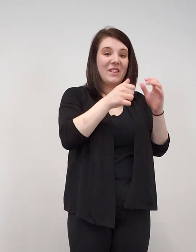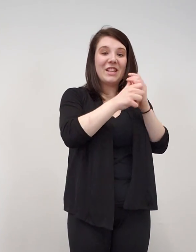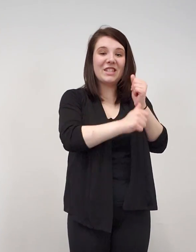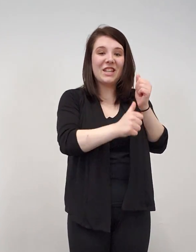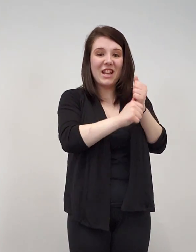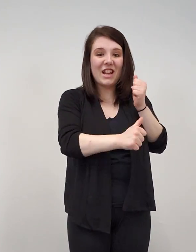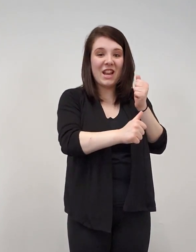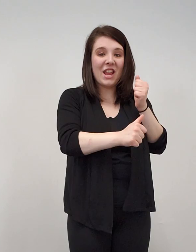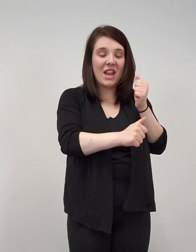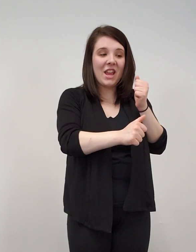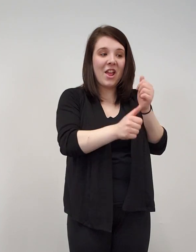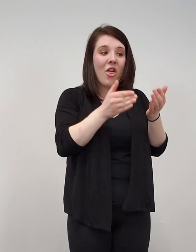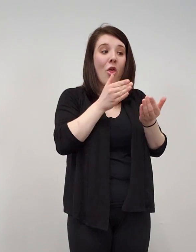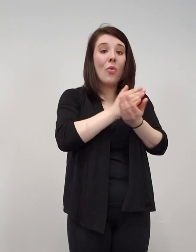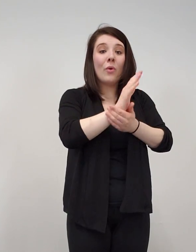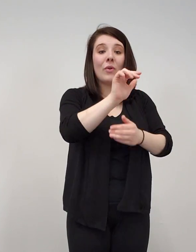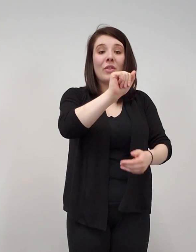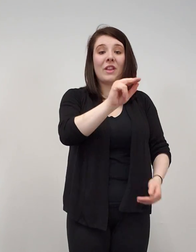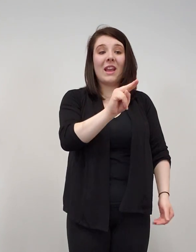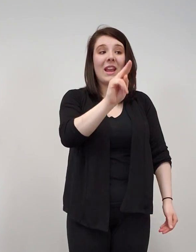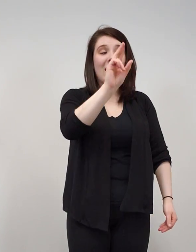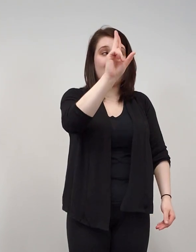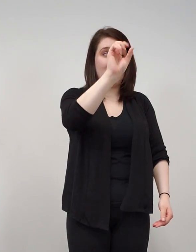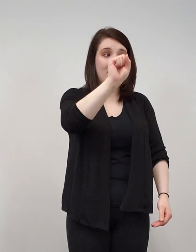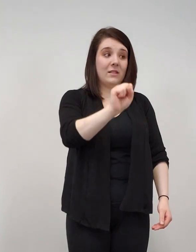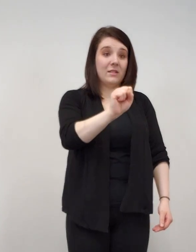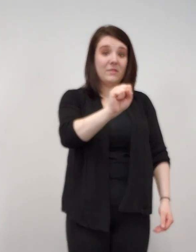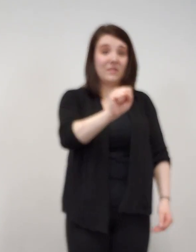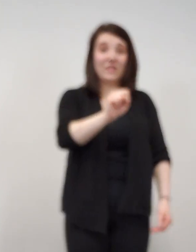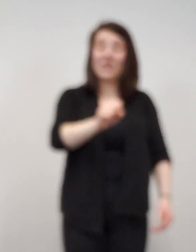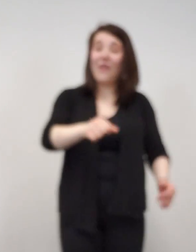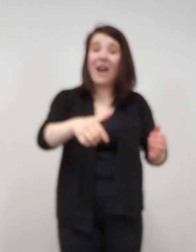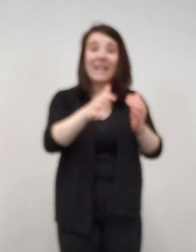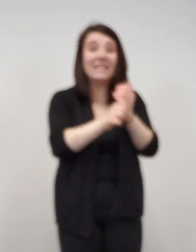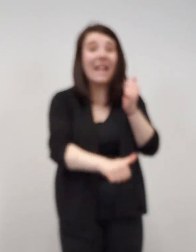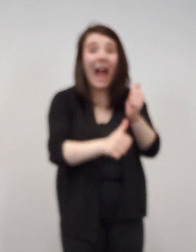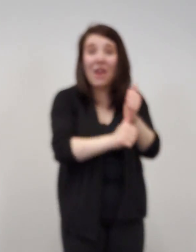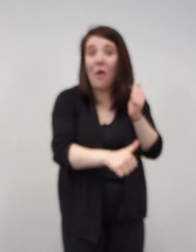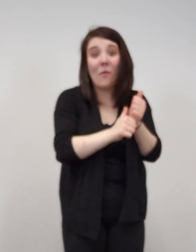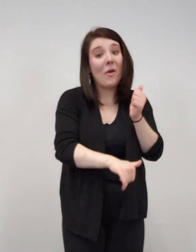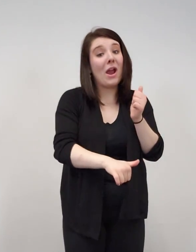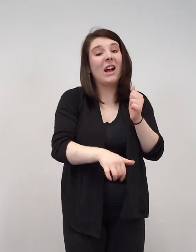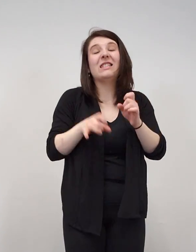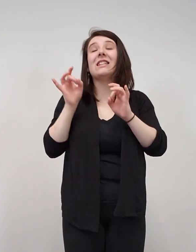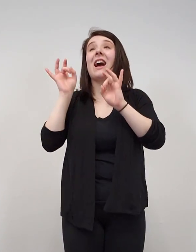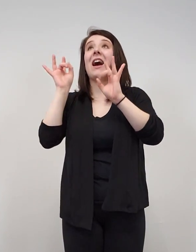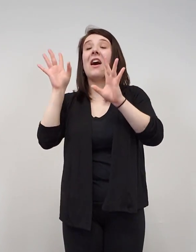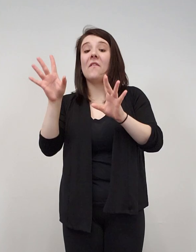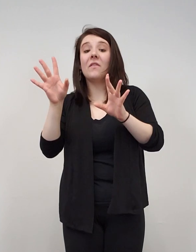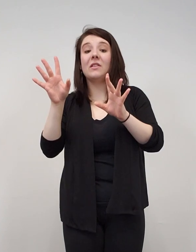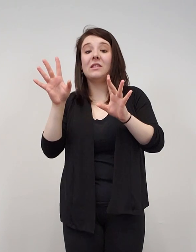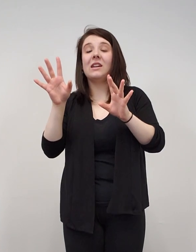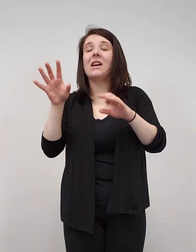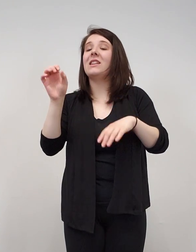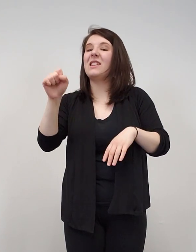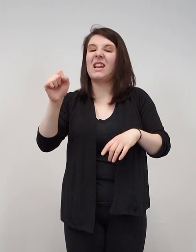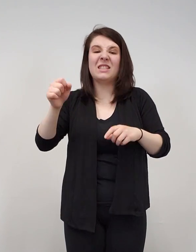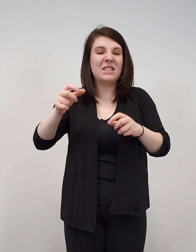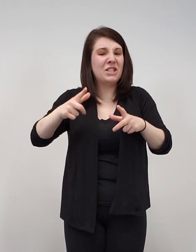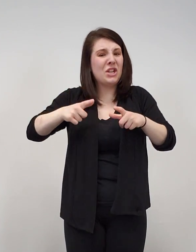Diarrhea is awful because, and you can, it's a huge issue you if you have diarrhea and you